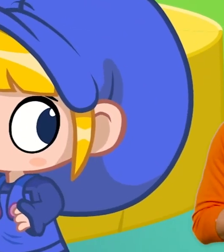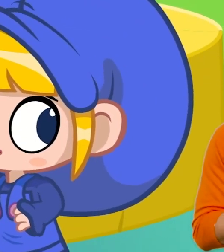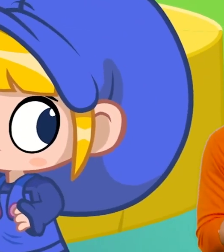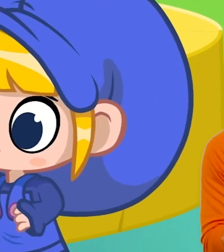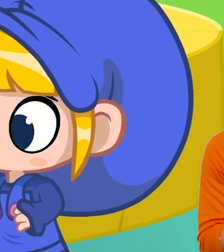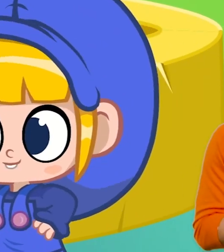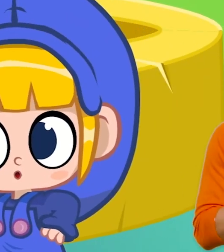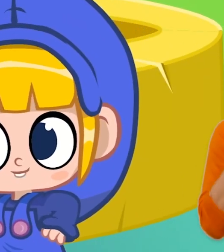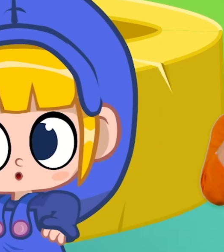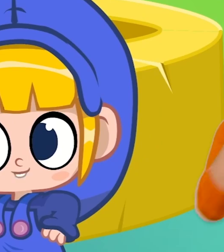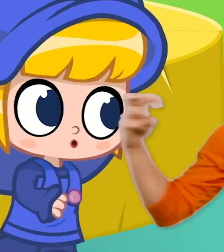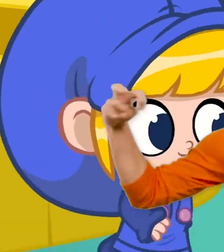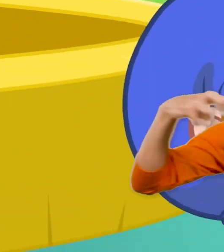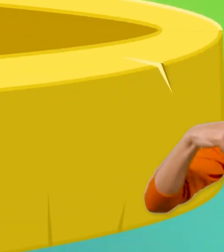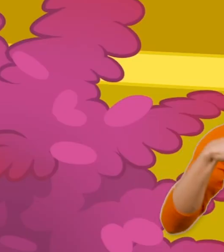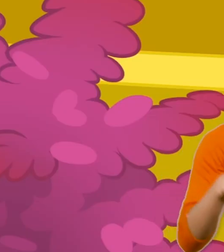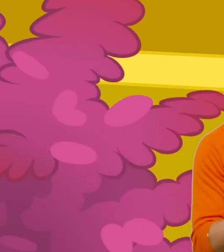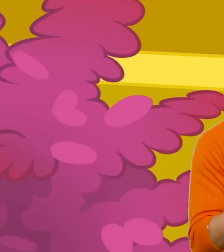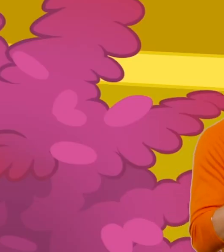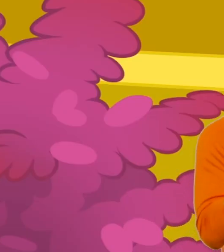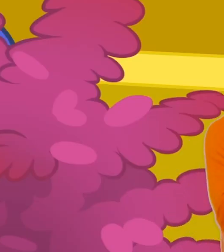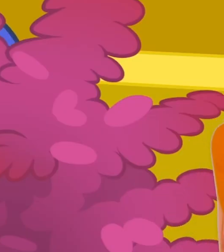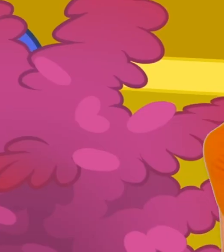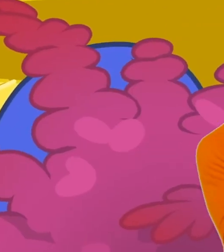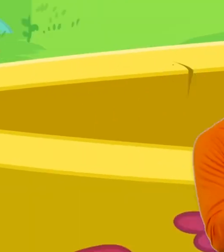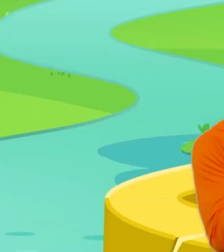Chameleon's coming. Don't move, Morphle.